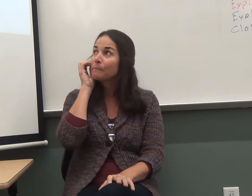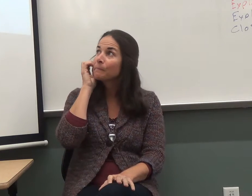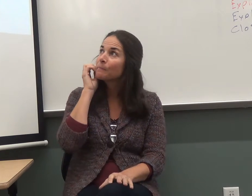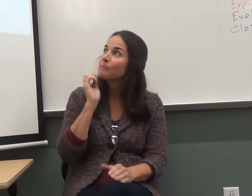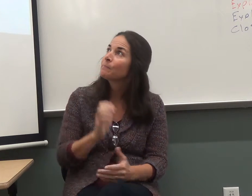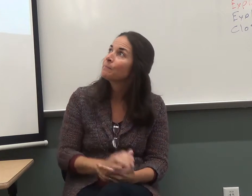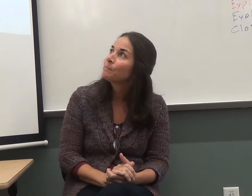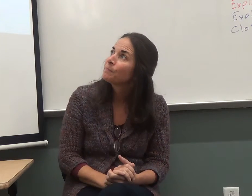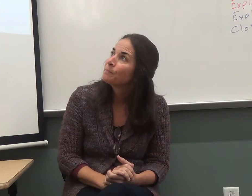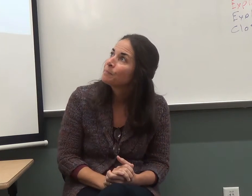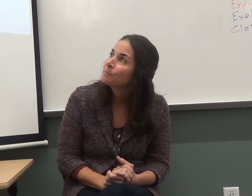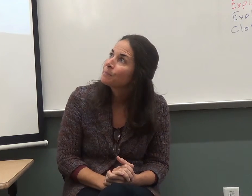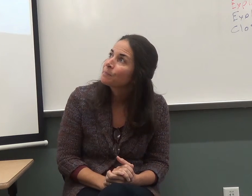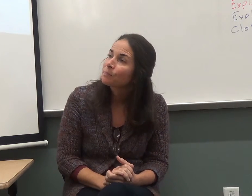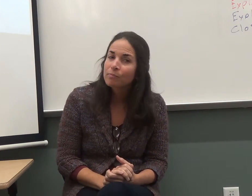a specific